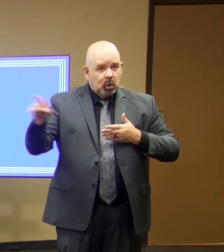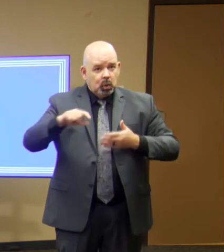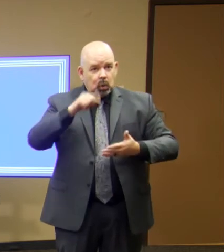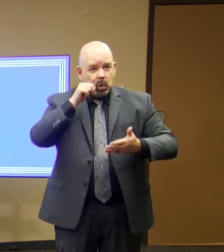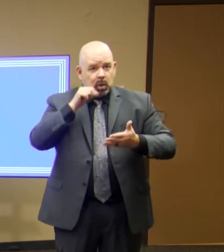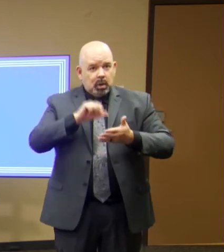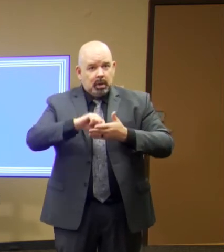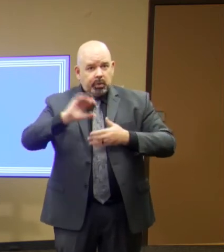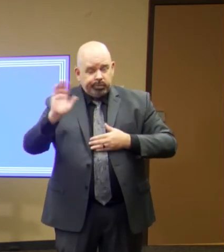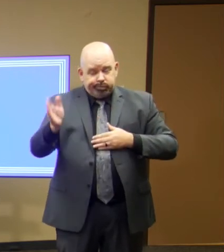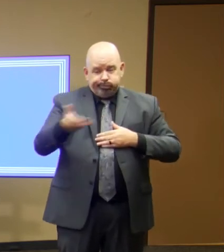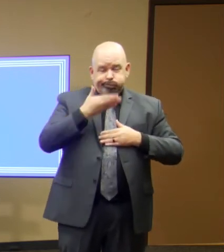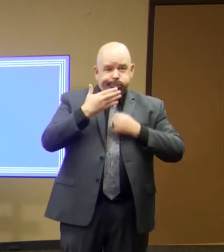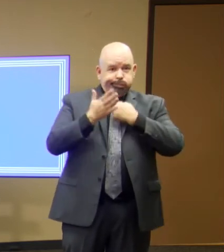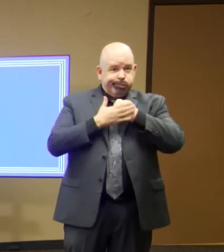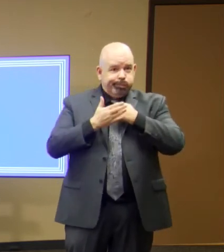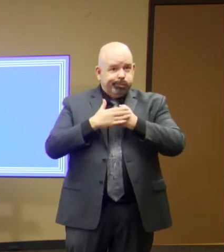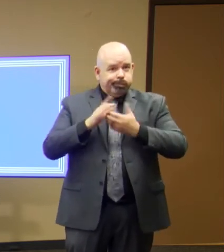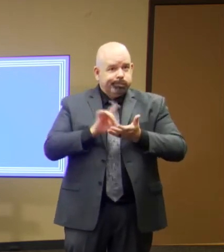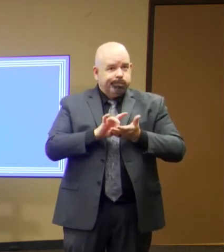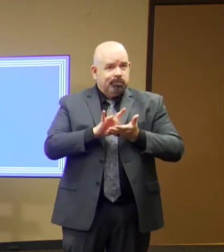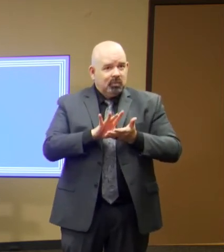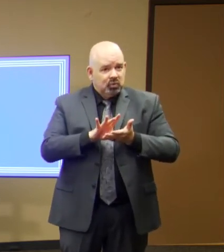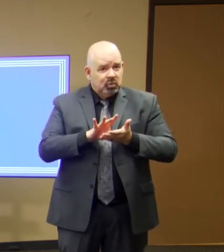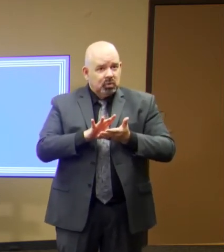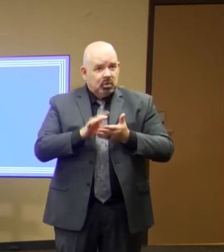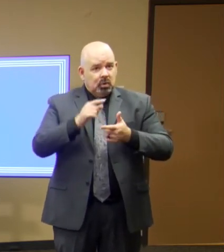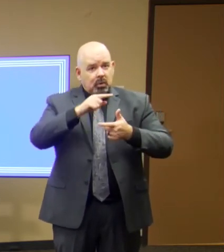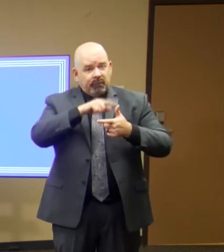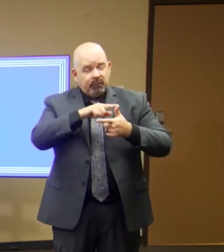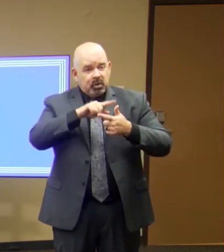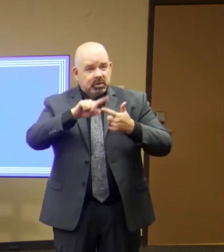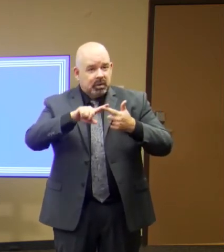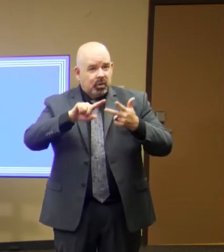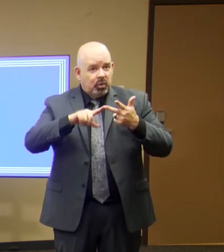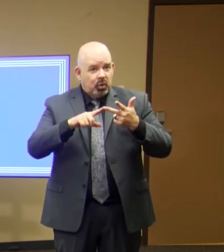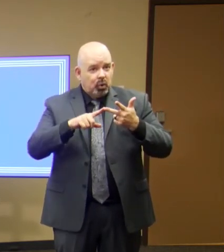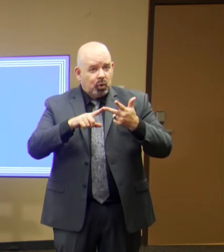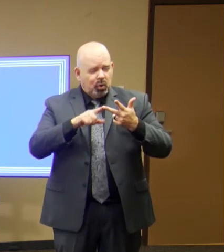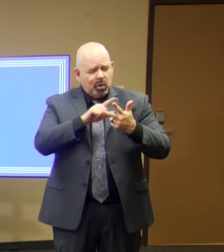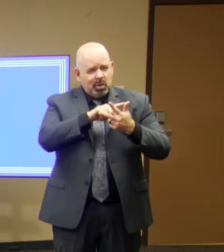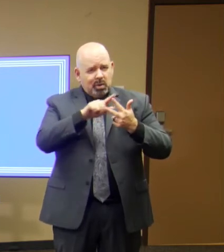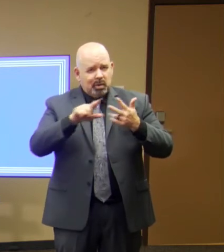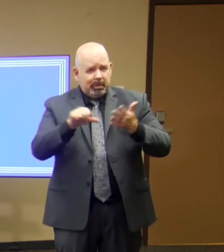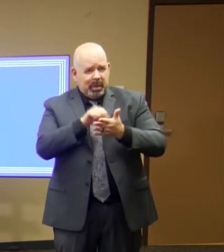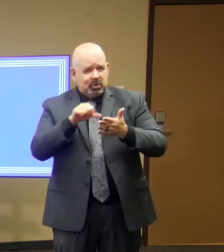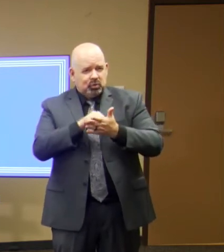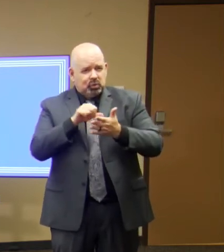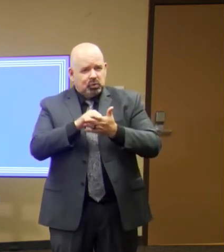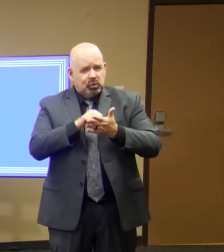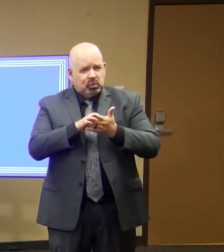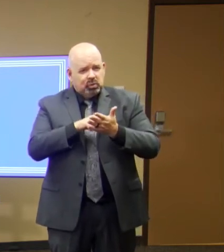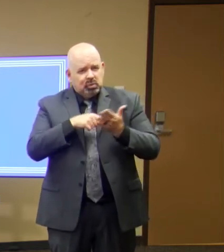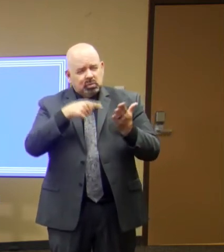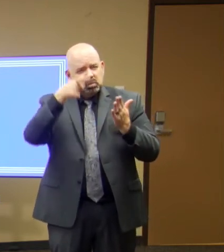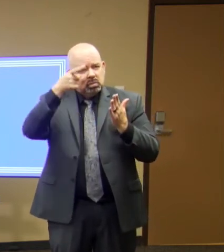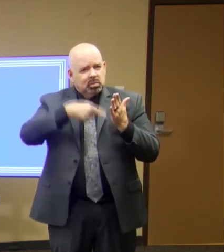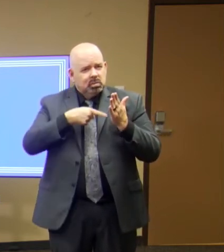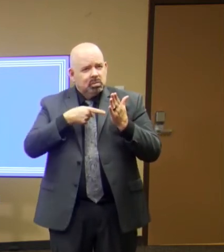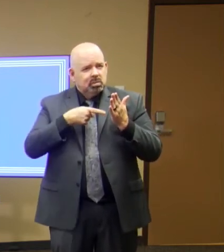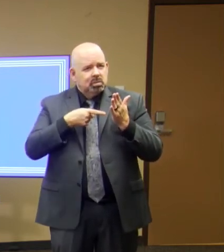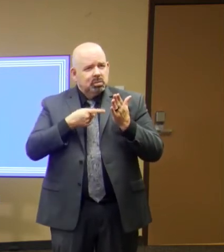the documents that you got, it is an explanation of how you take a couple of